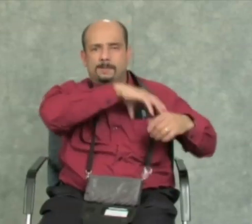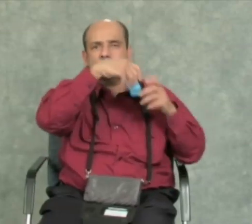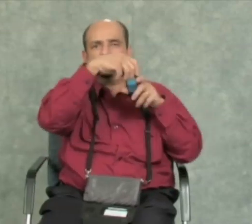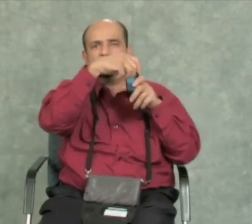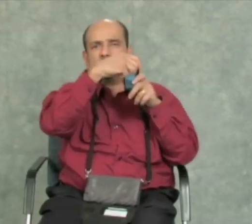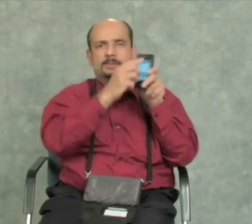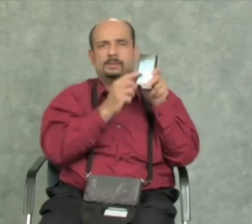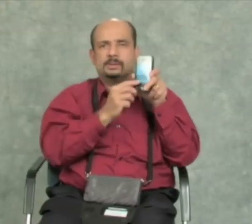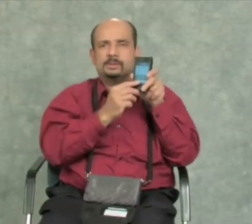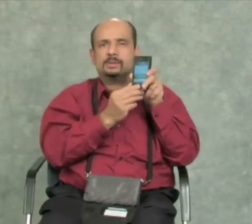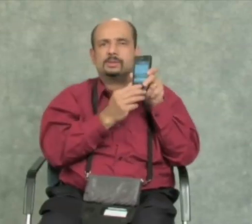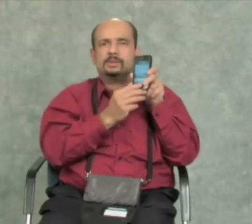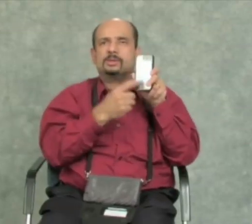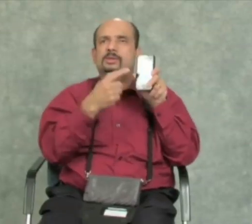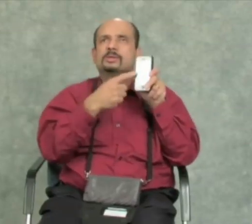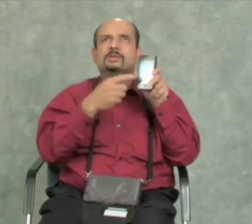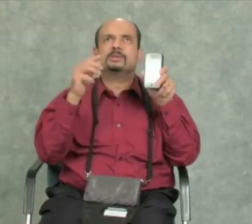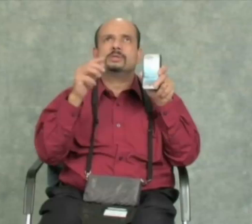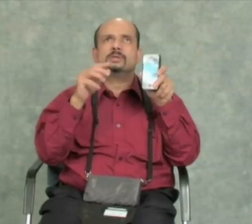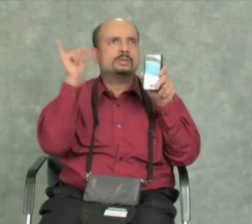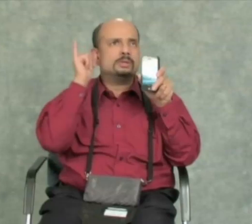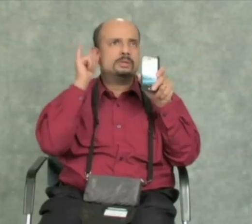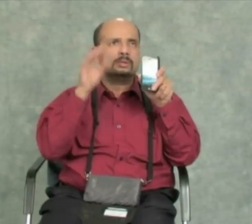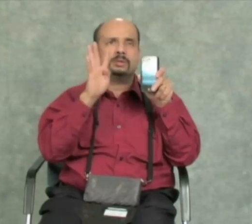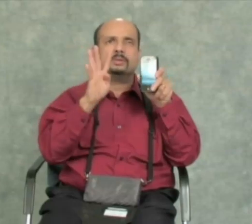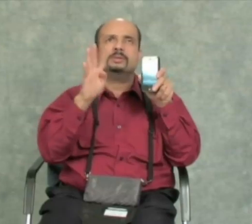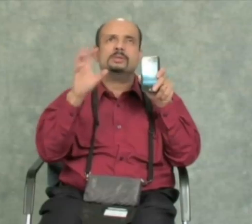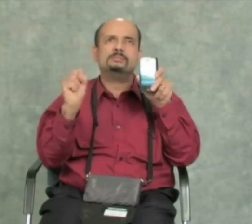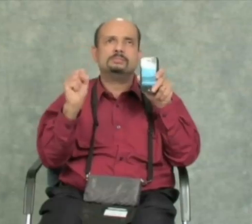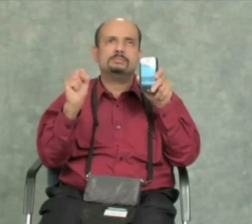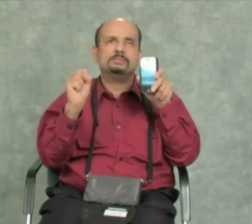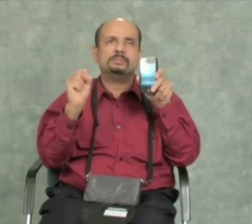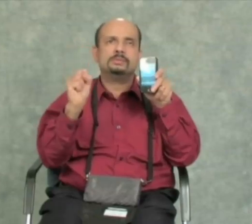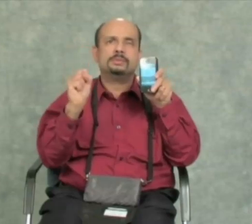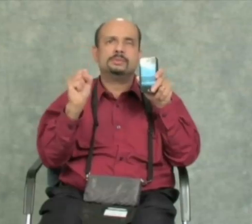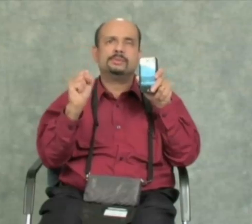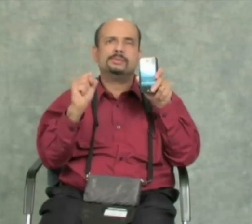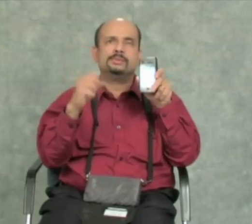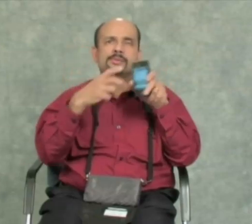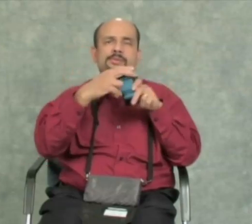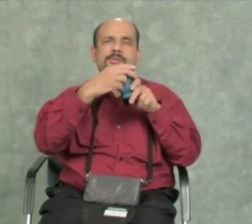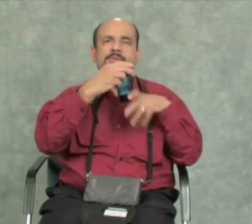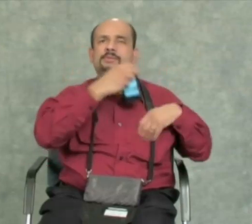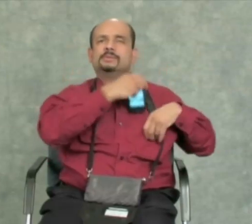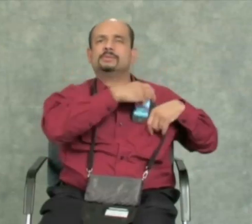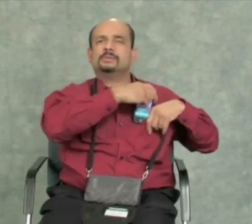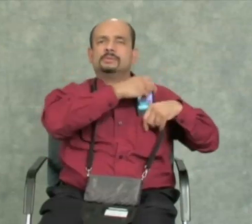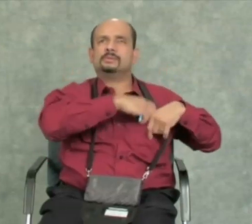I'm going to show you my iPhone and my Braille display. First, my iPhone. This is an iPhone 4S.